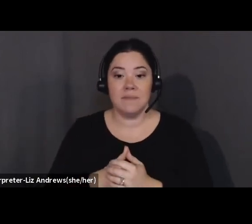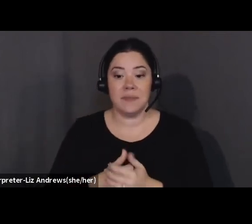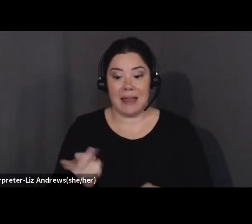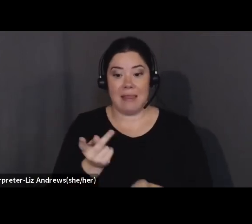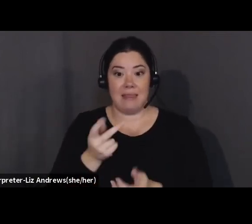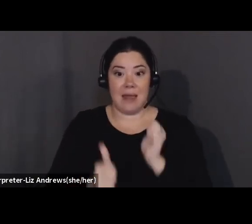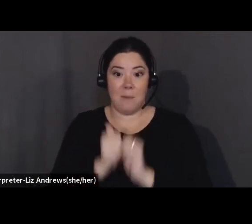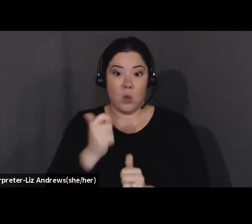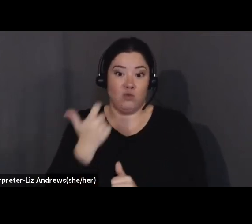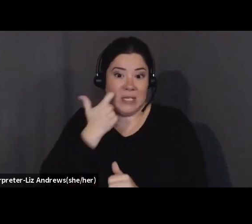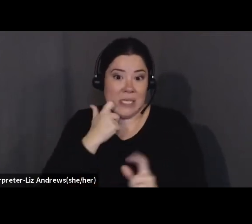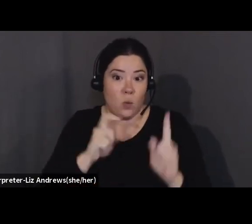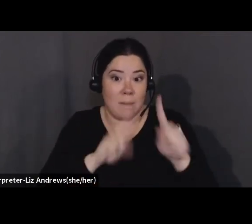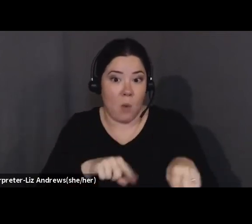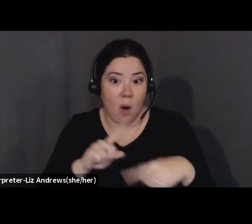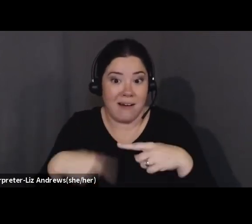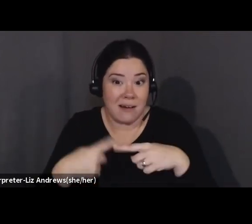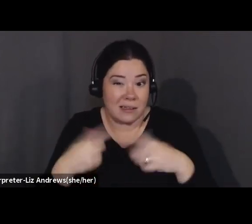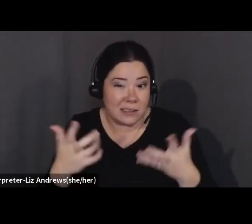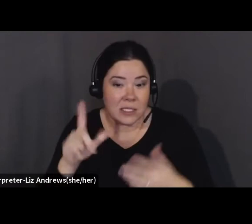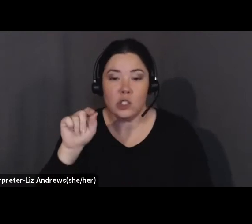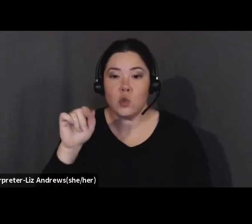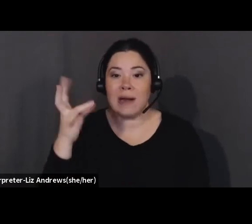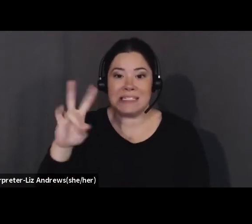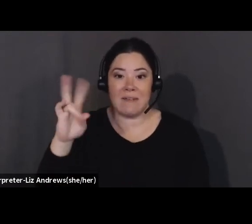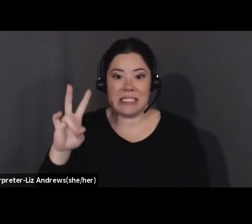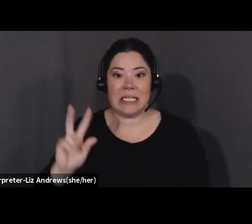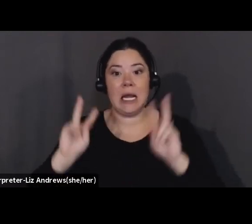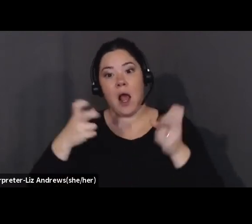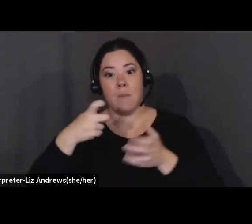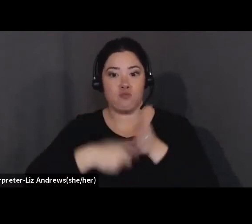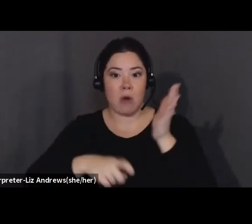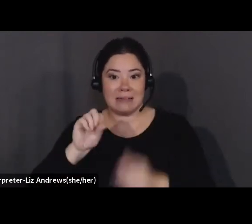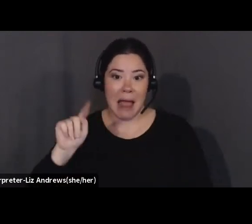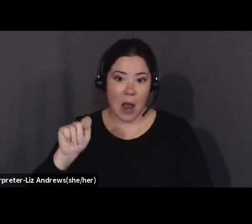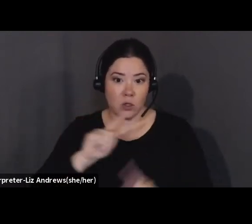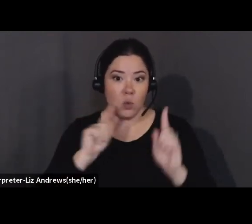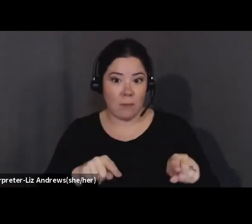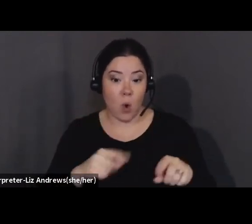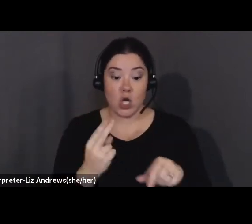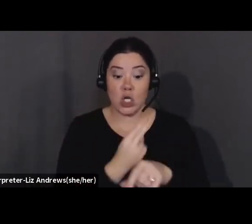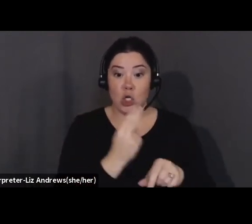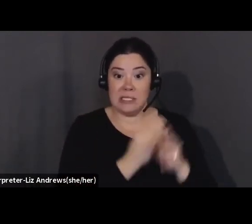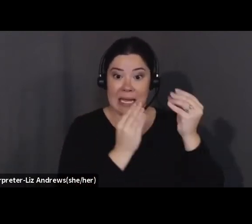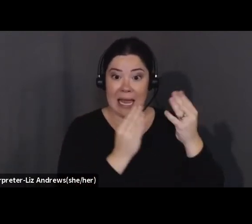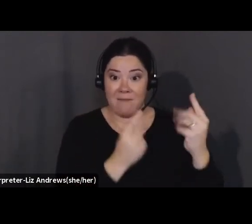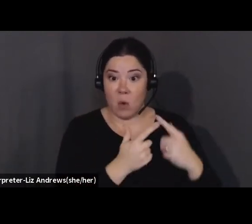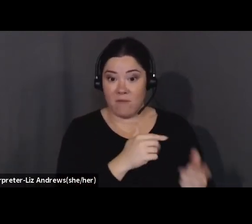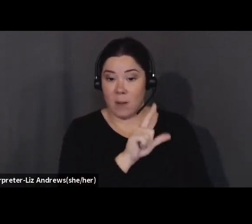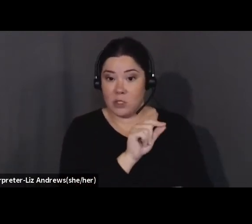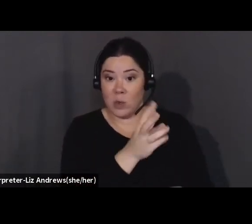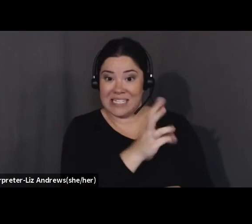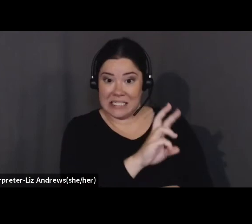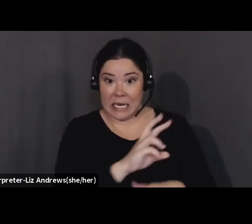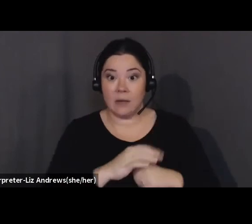the 2017 priced out report based on 2016 data. And they found at that time that there